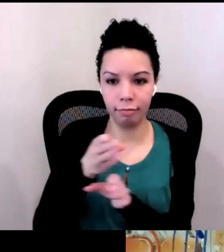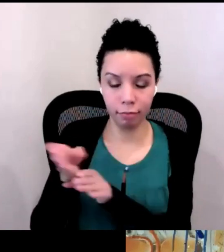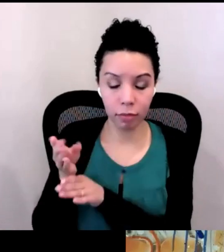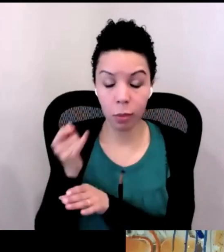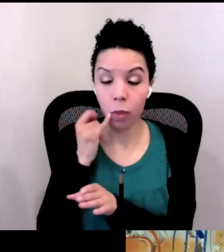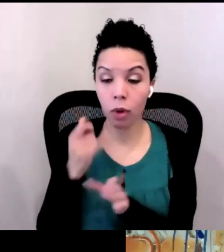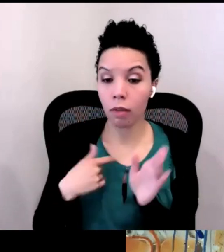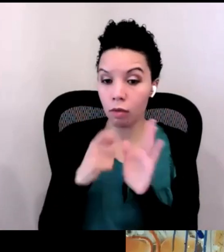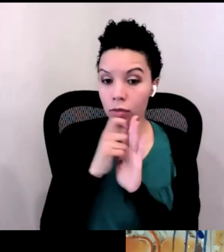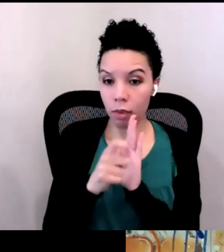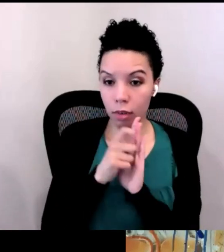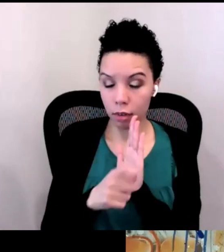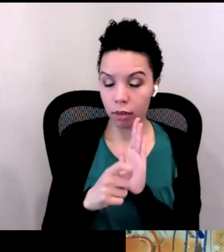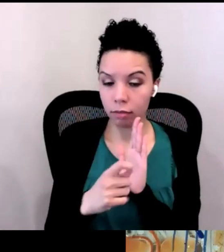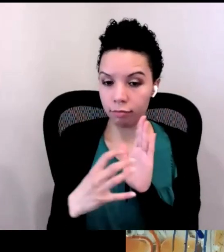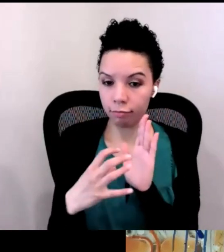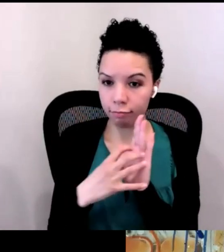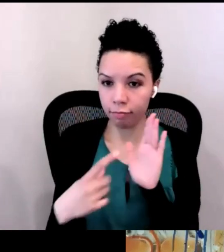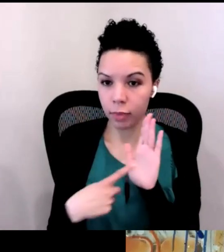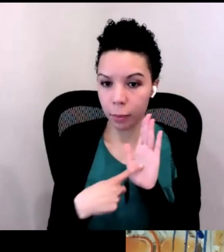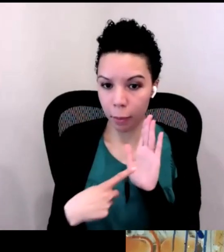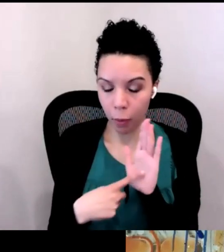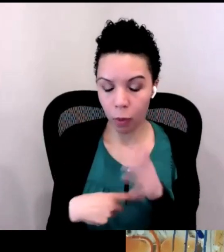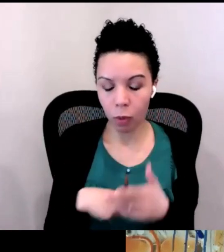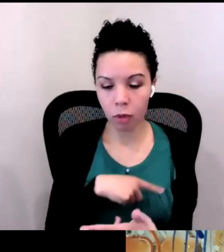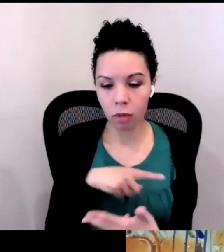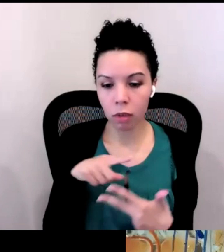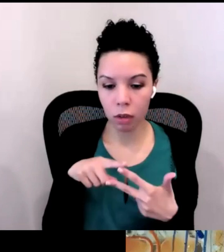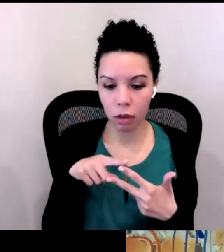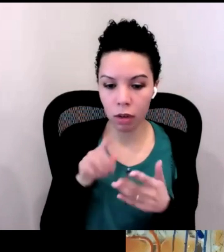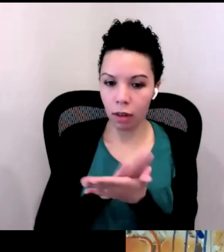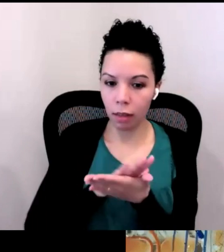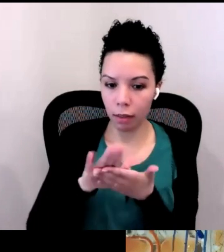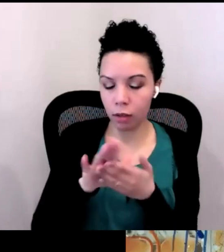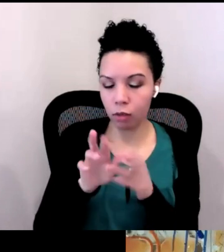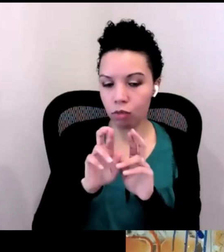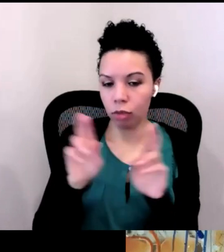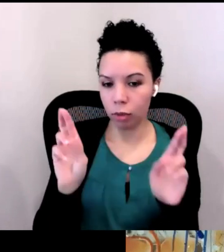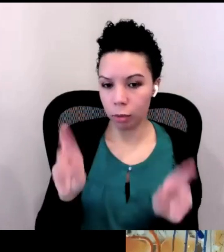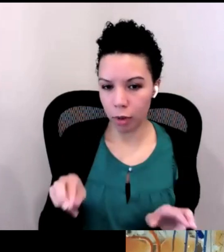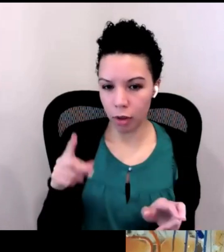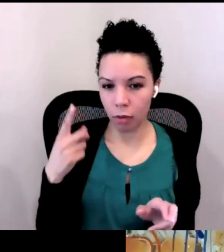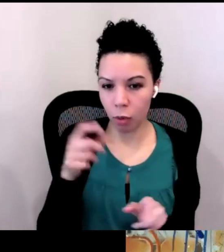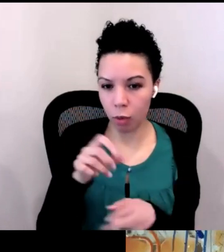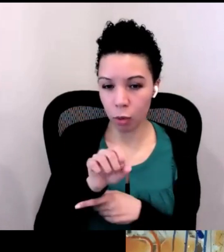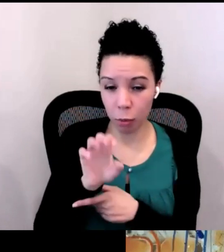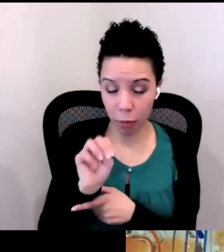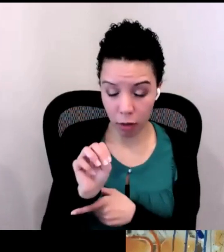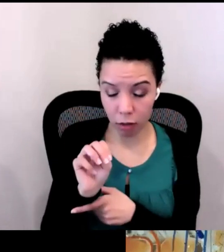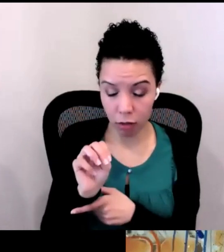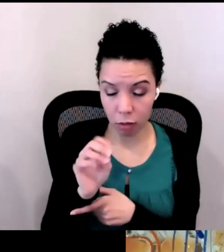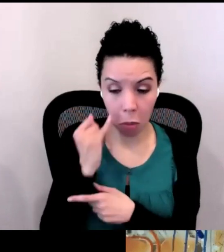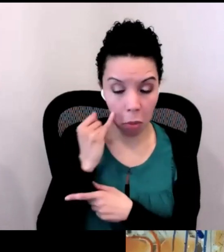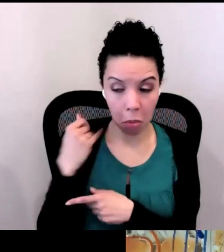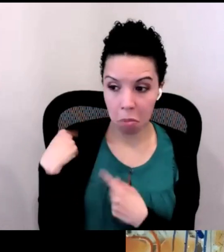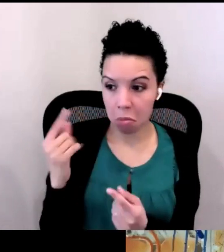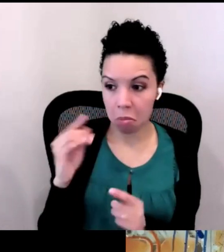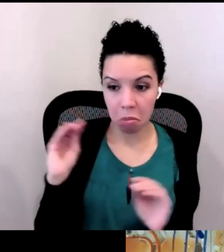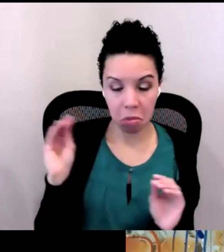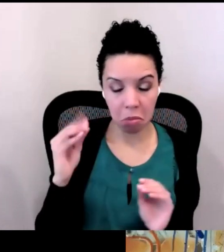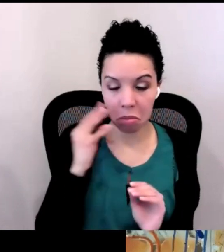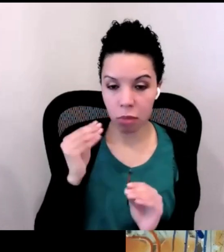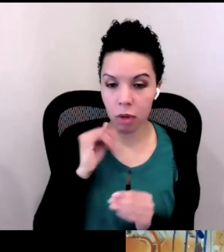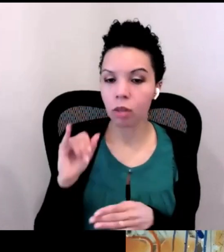sample, if you have obviously your clean resume for social media, even if you've never had an internship, what would be great to see